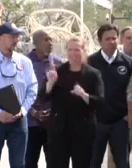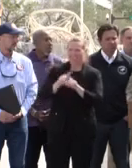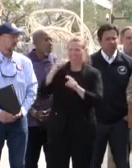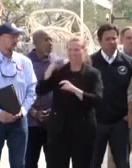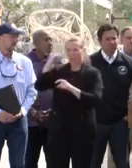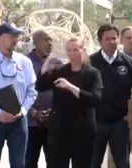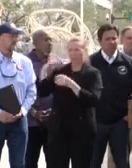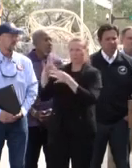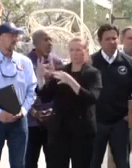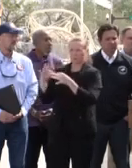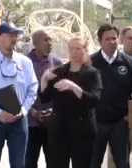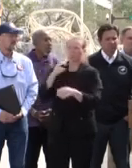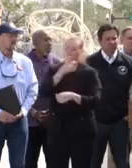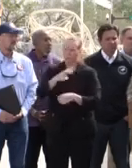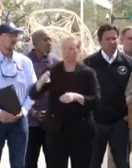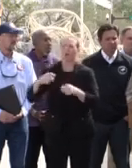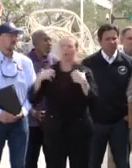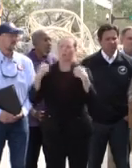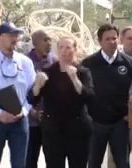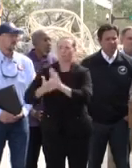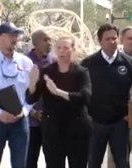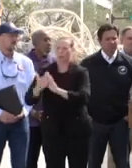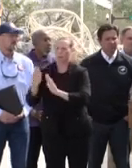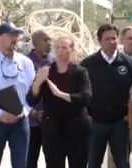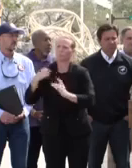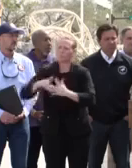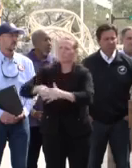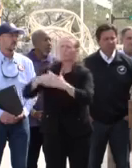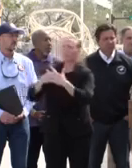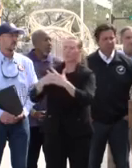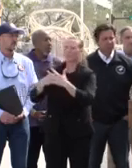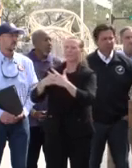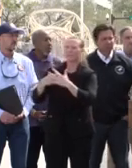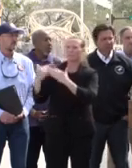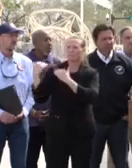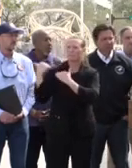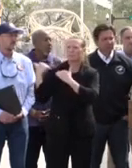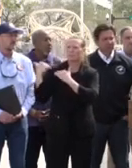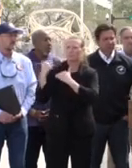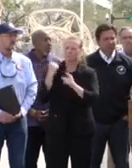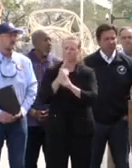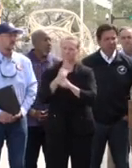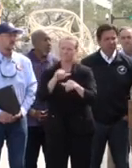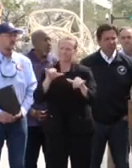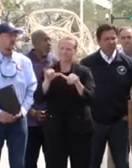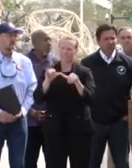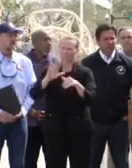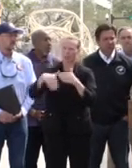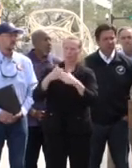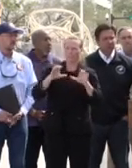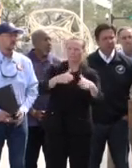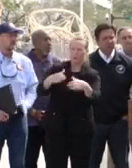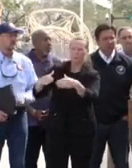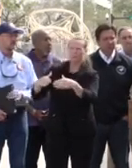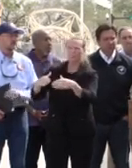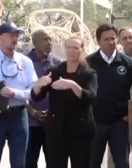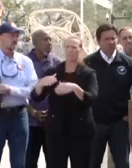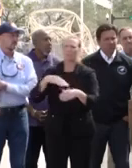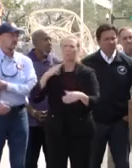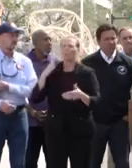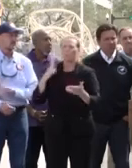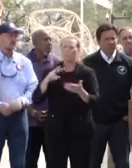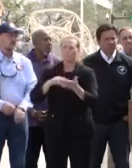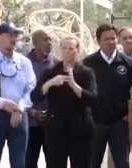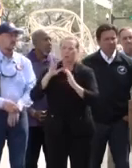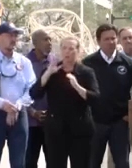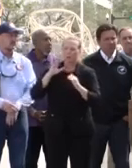transitioning to recovery operations and we'll begin a responsible right-sizing of the force, which will mean redeploying